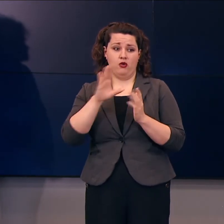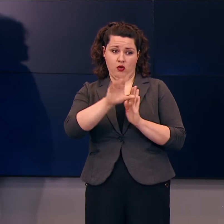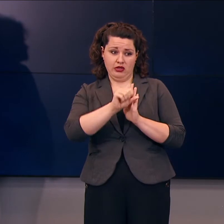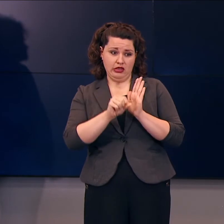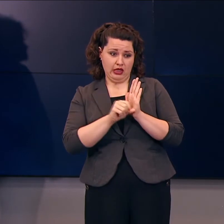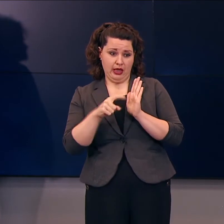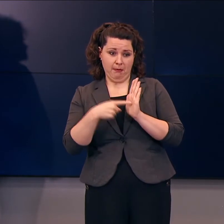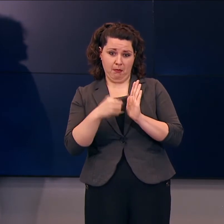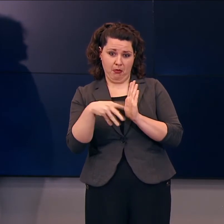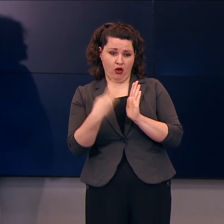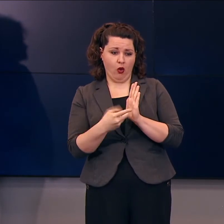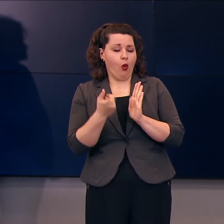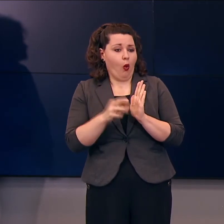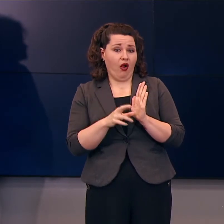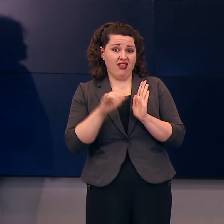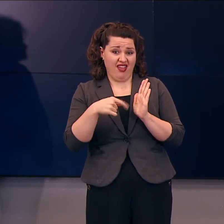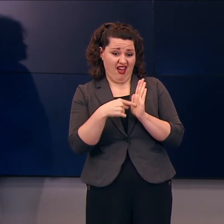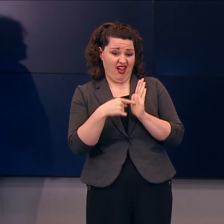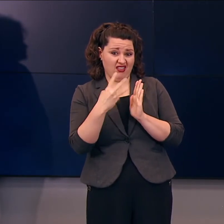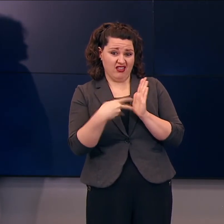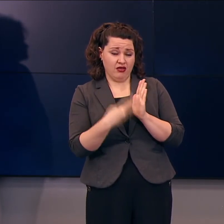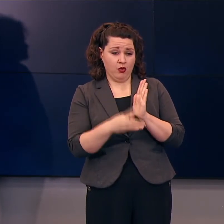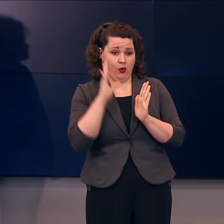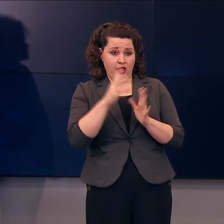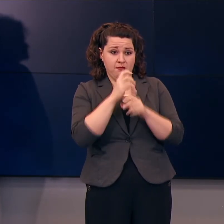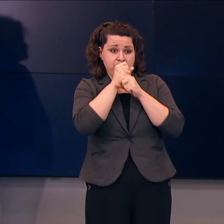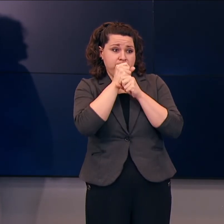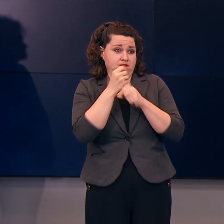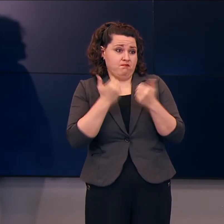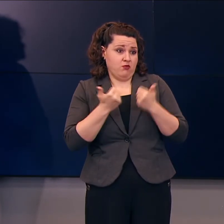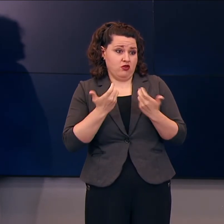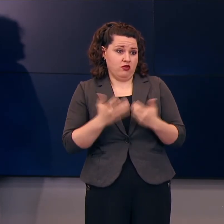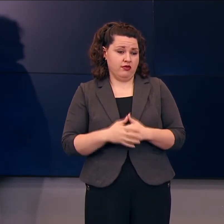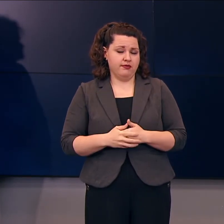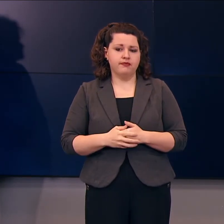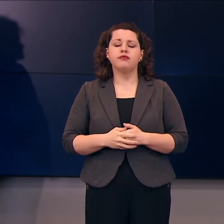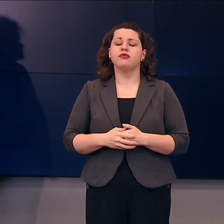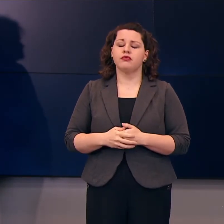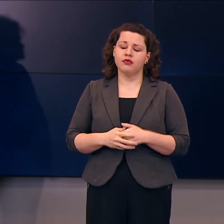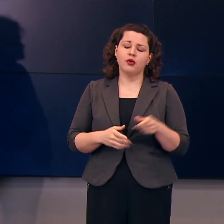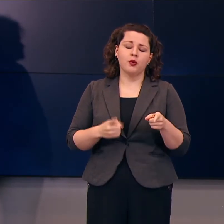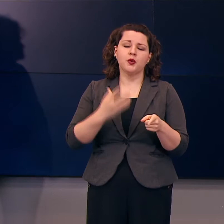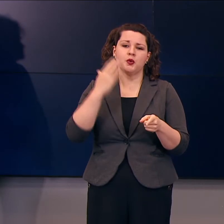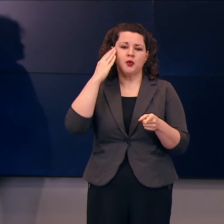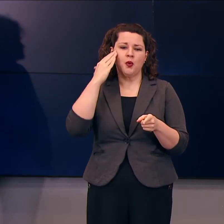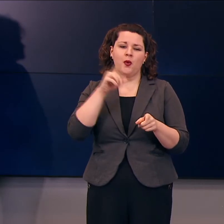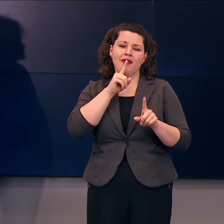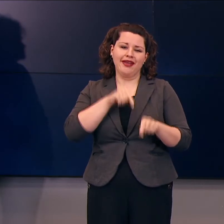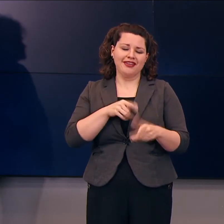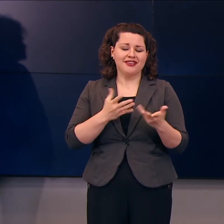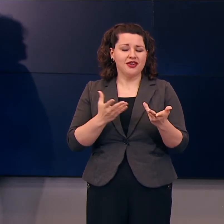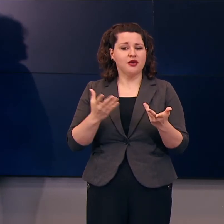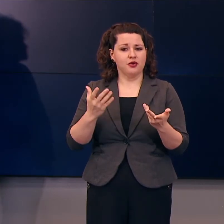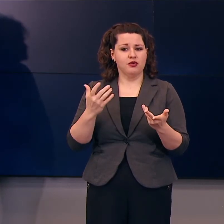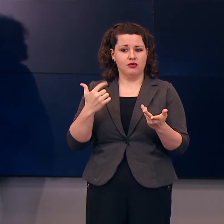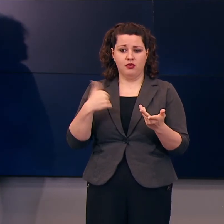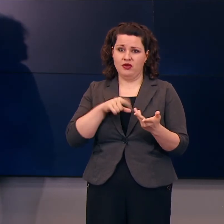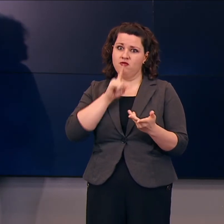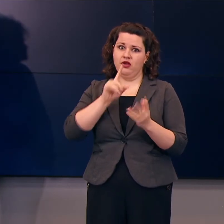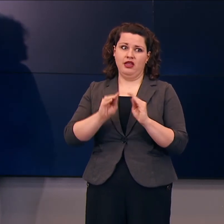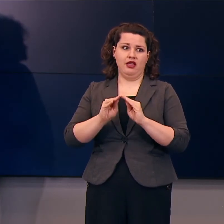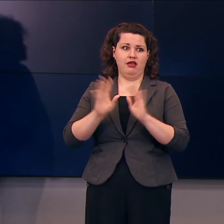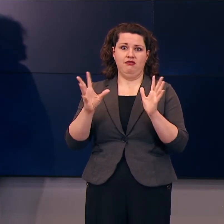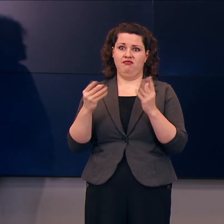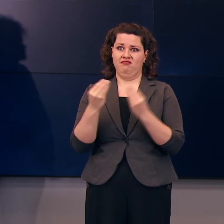you intending to keep all of that information private? Well, Caroline, I think you know the answer to that question. We've been very